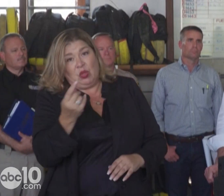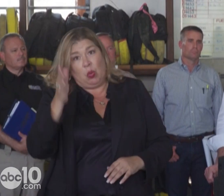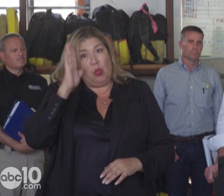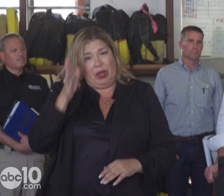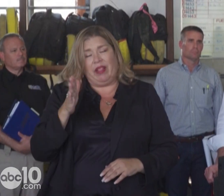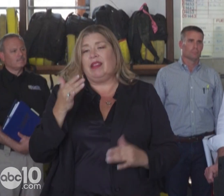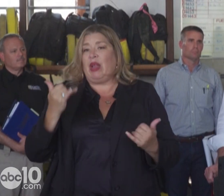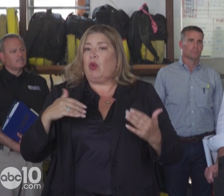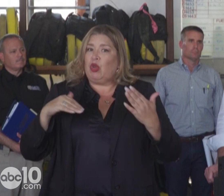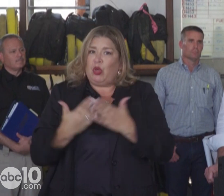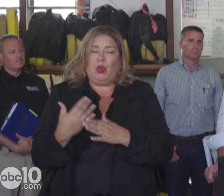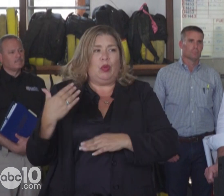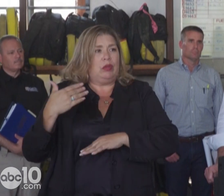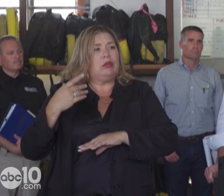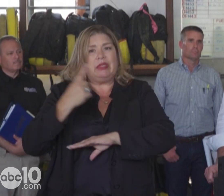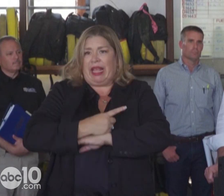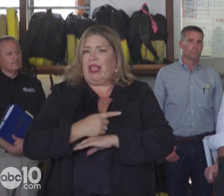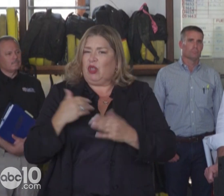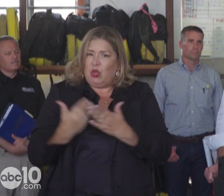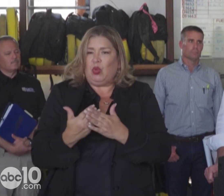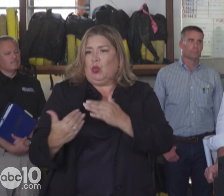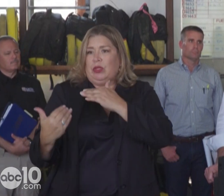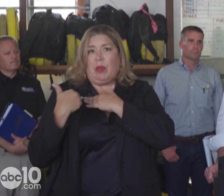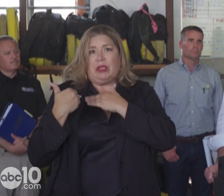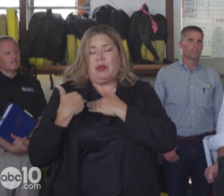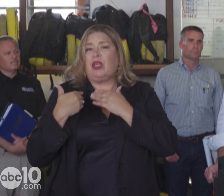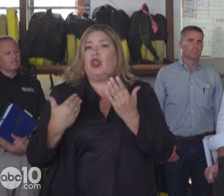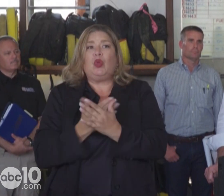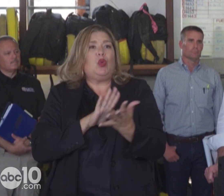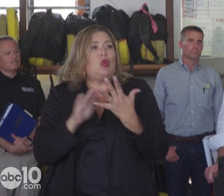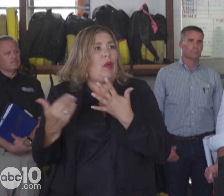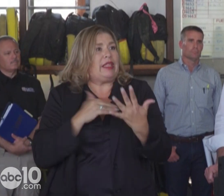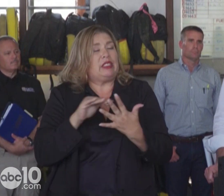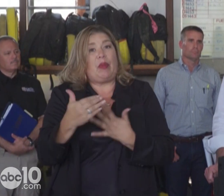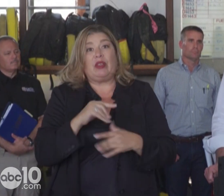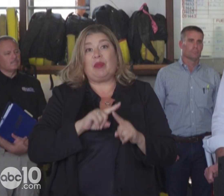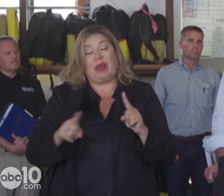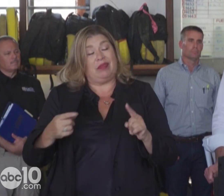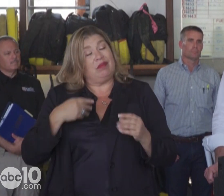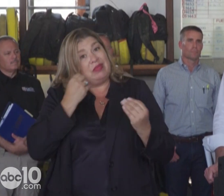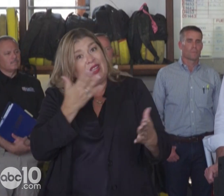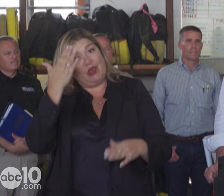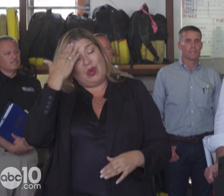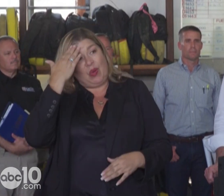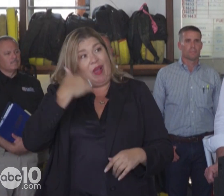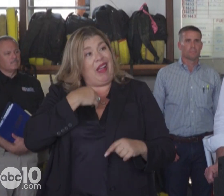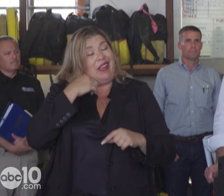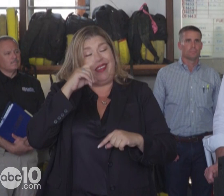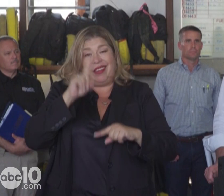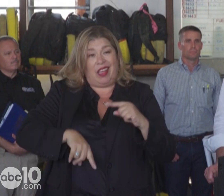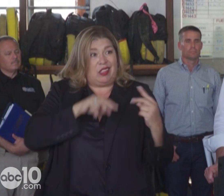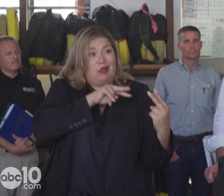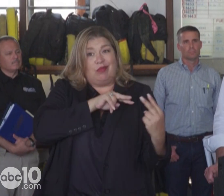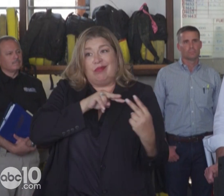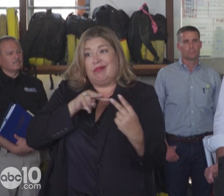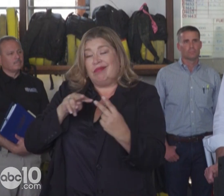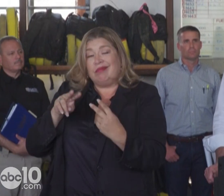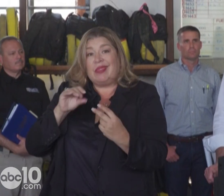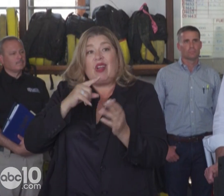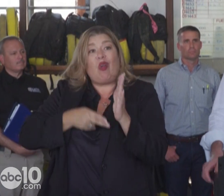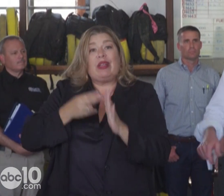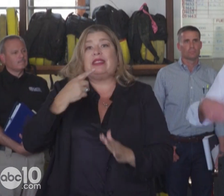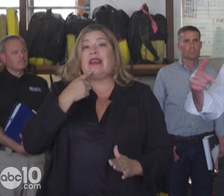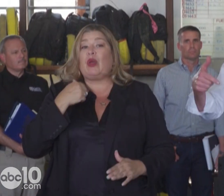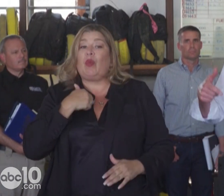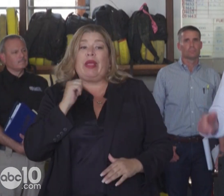is a new day of accountability, a new day of transparency. But I cannot look any of you in the eye and honestly say